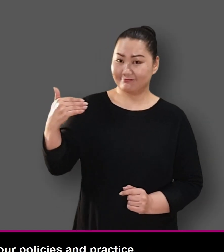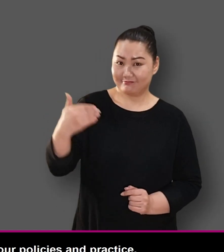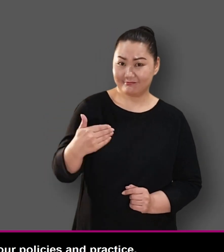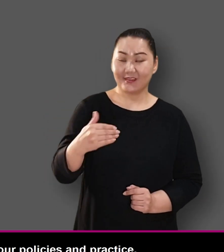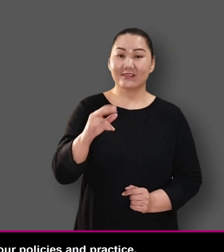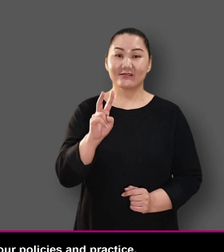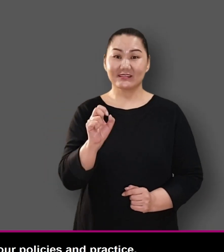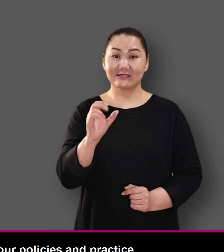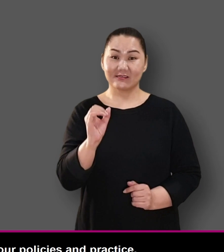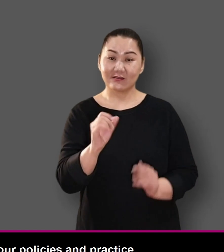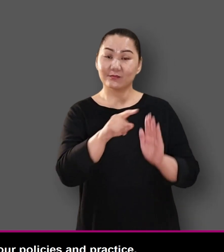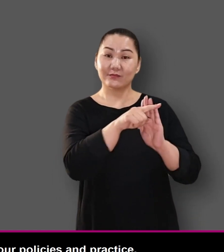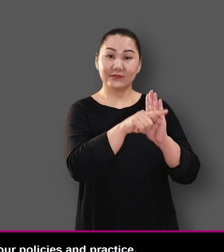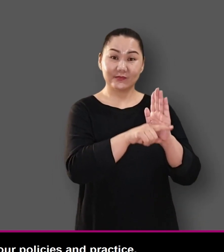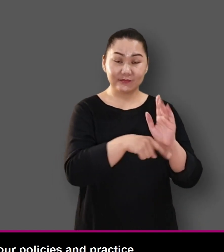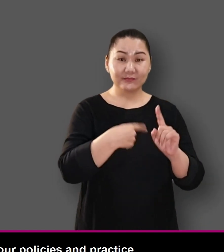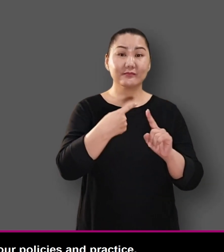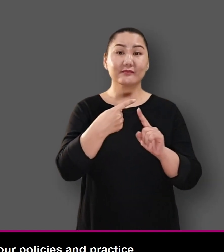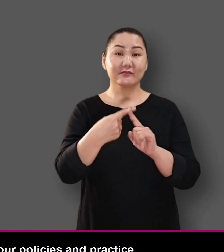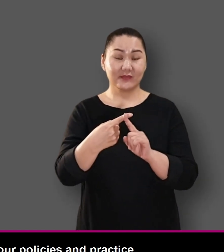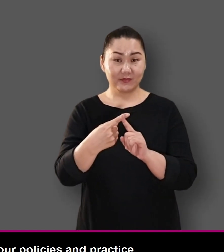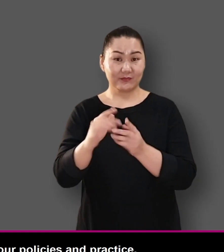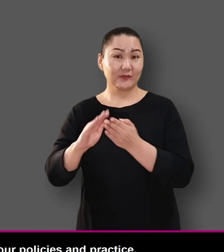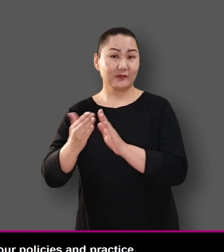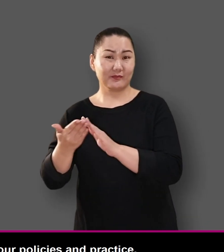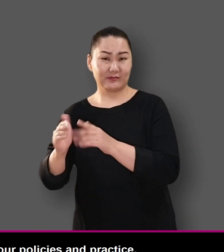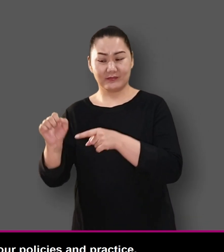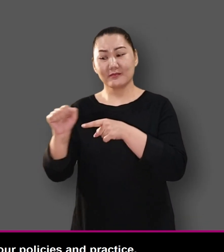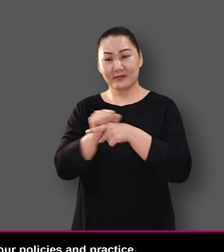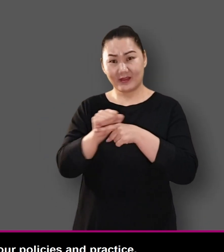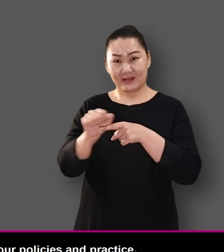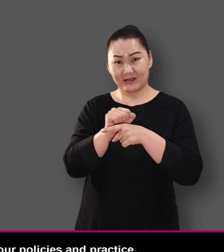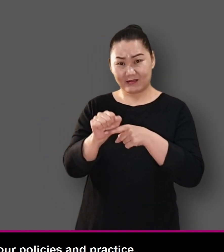This is reflected in our policies and practice.